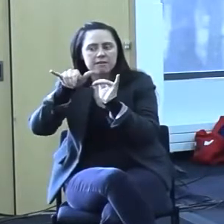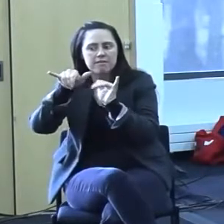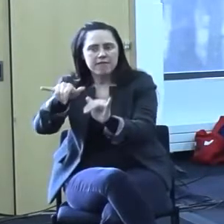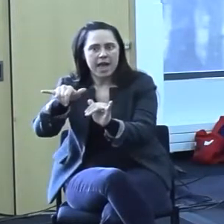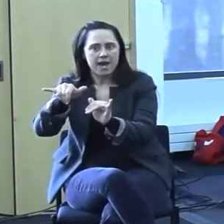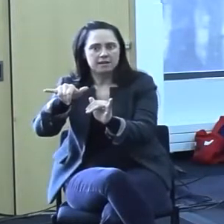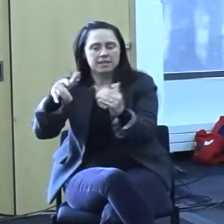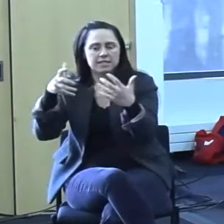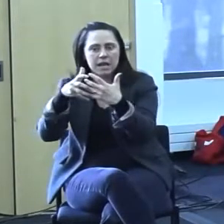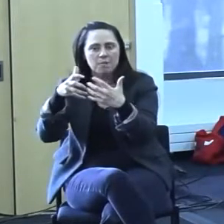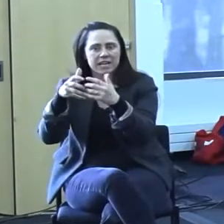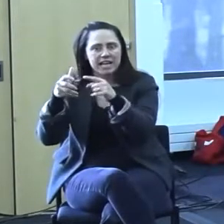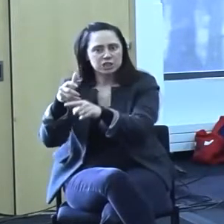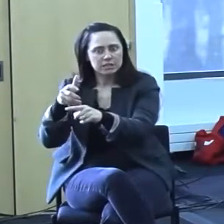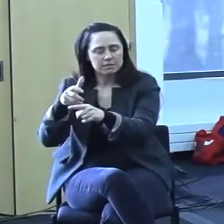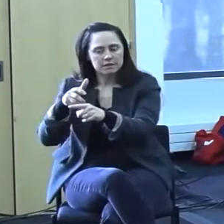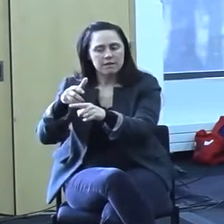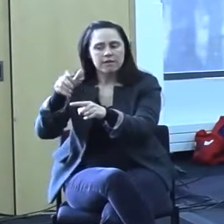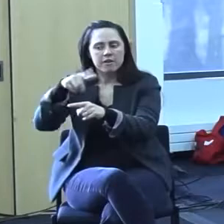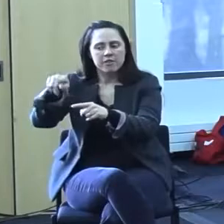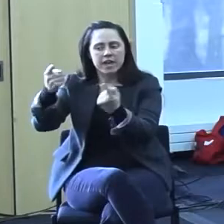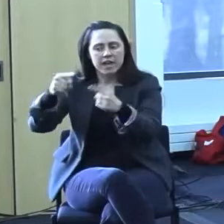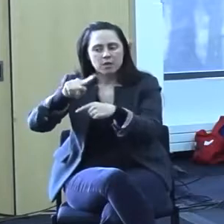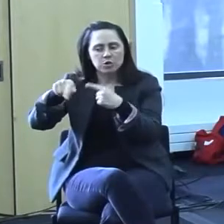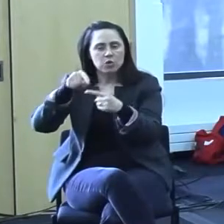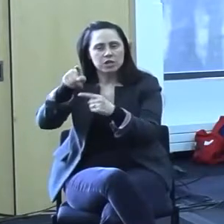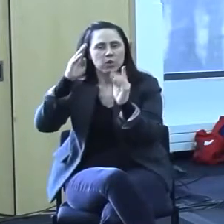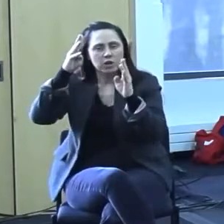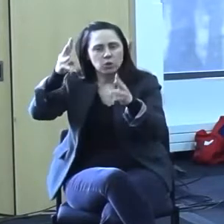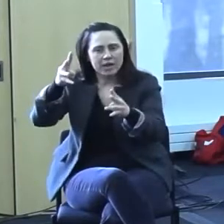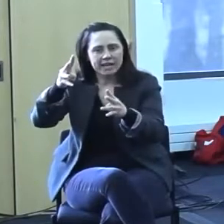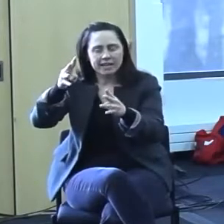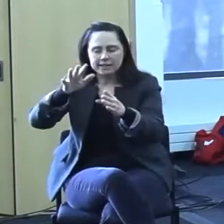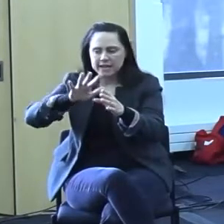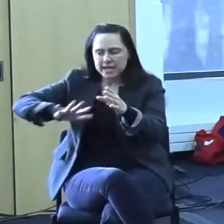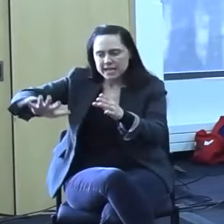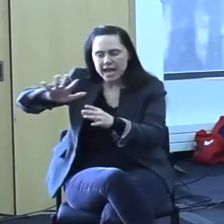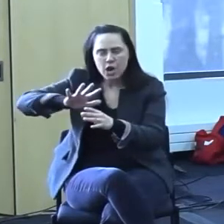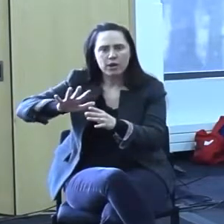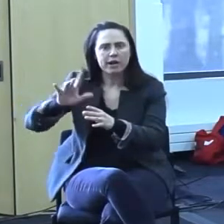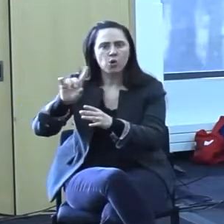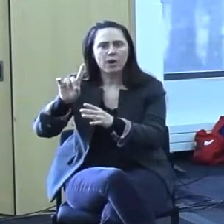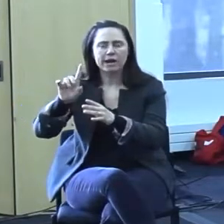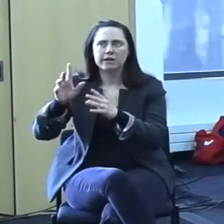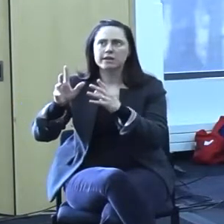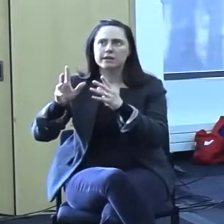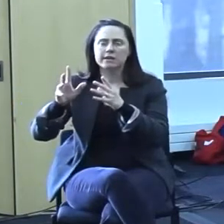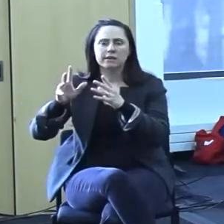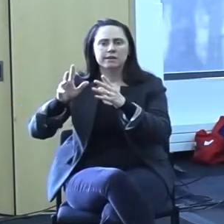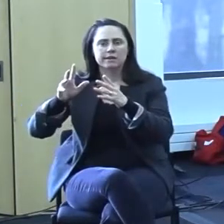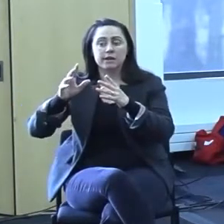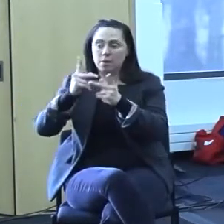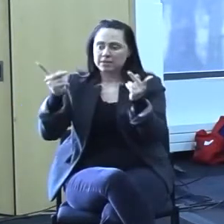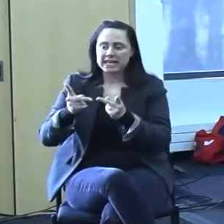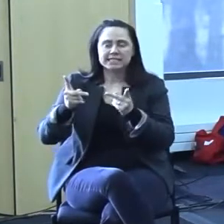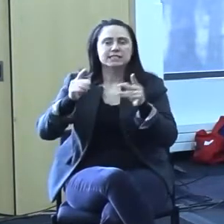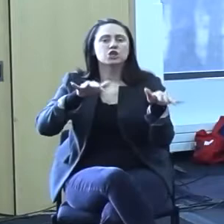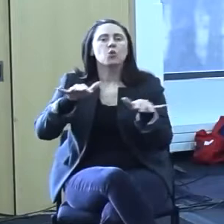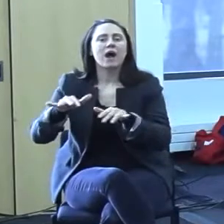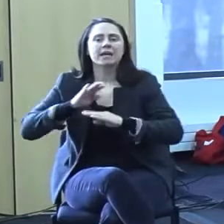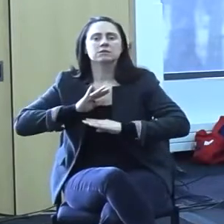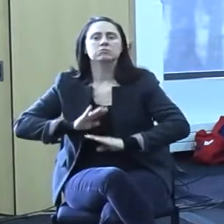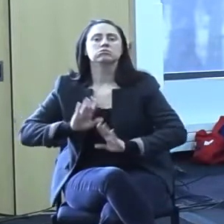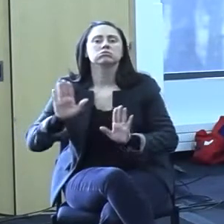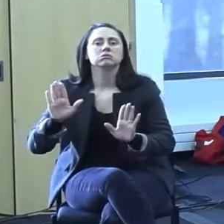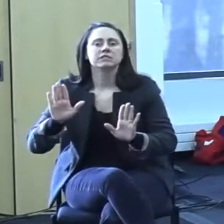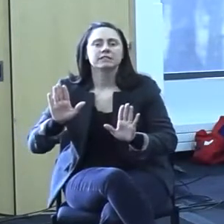the accommodations happen when you are creating areas where, you know, they're like places to rest, places